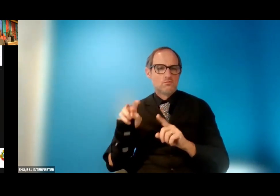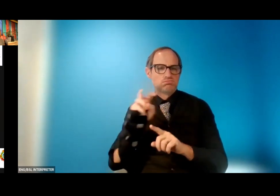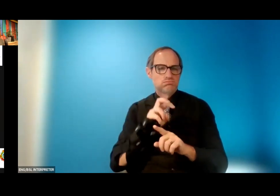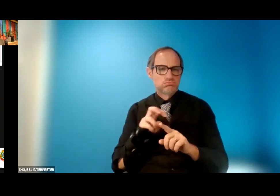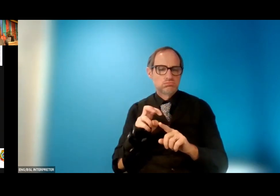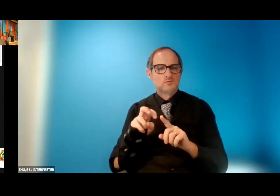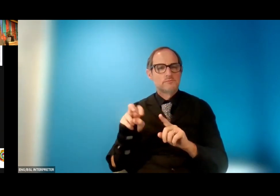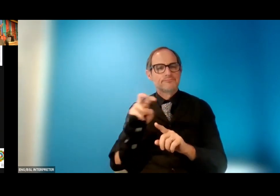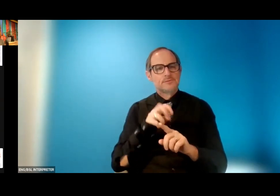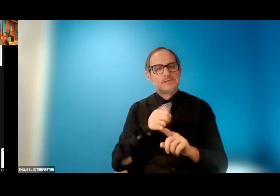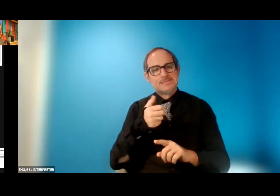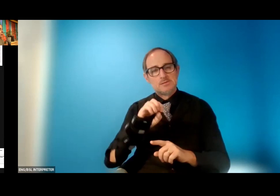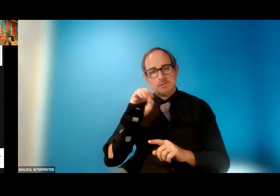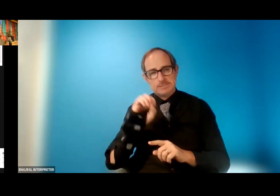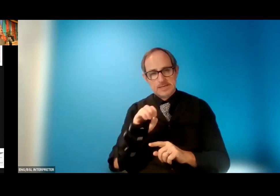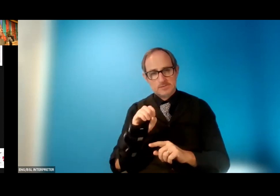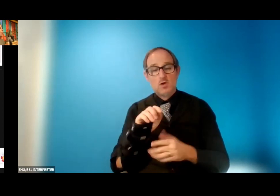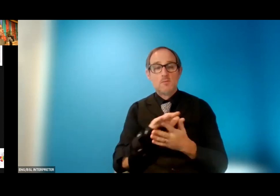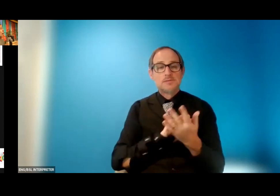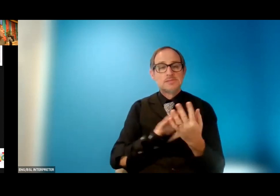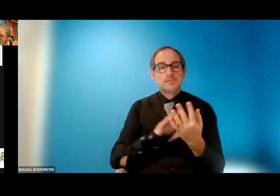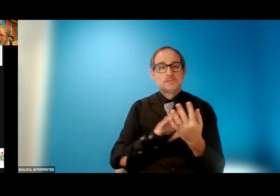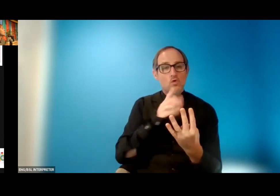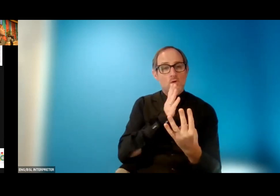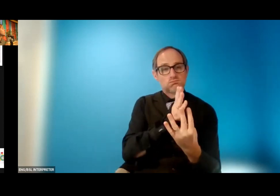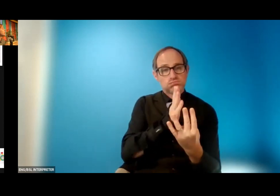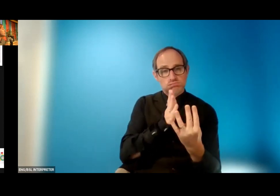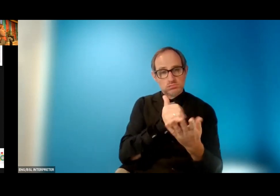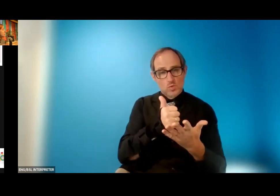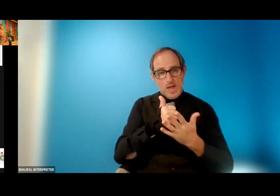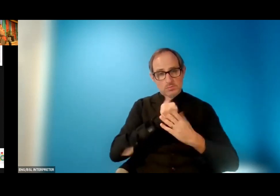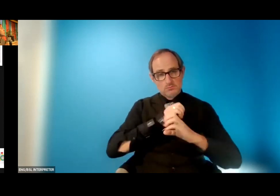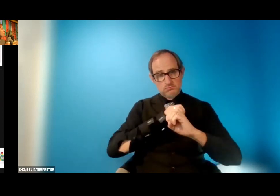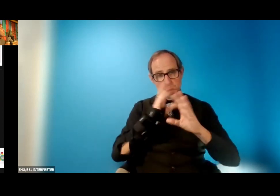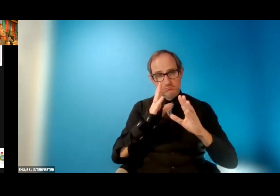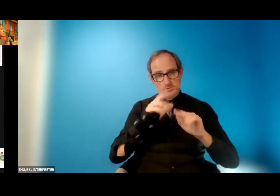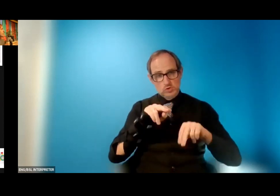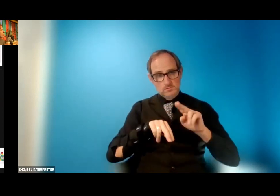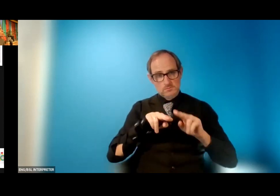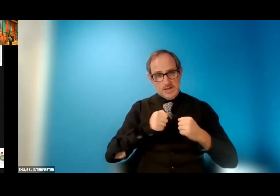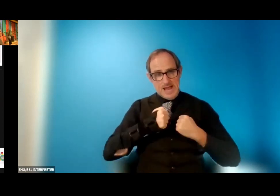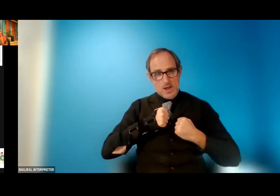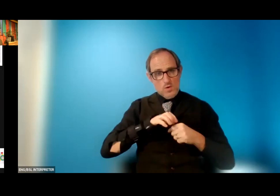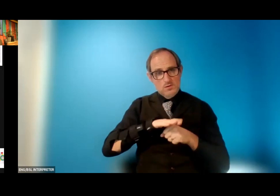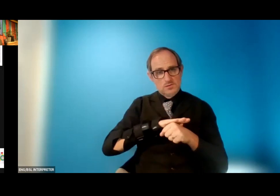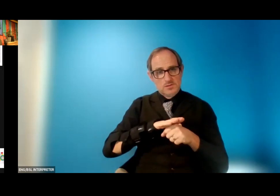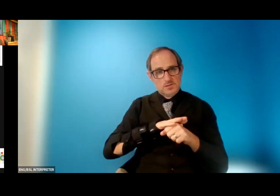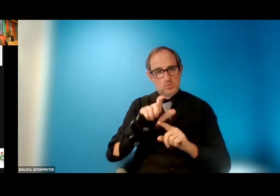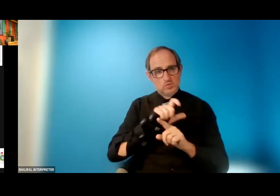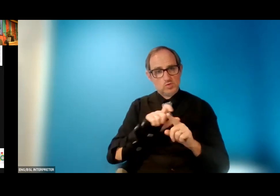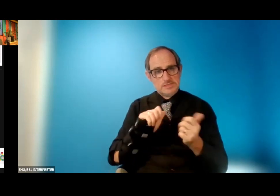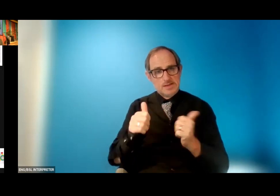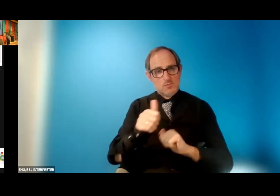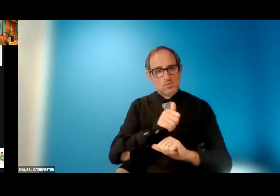there, we build this image of how we're currently doing as a place through these 4 lenses. And then we can re-roll the